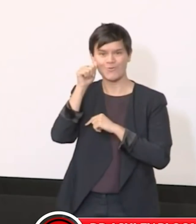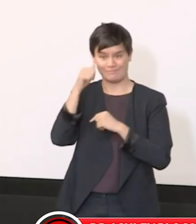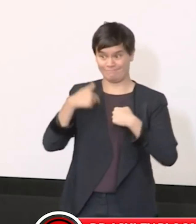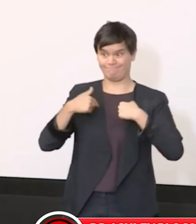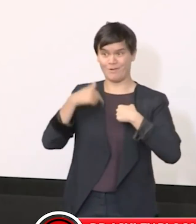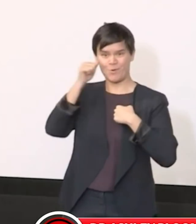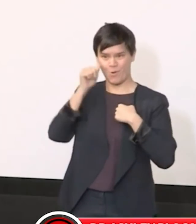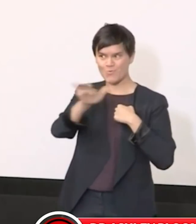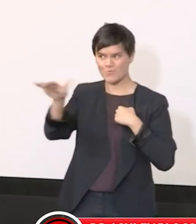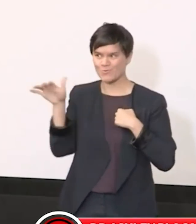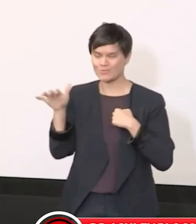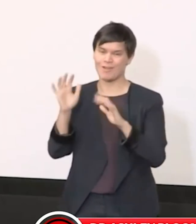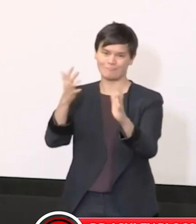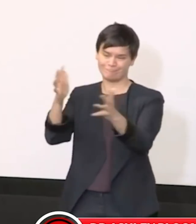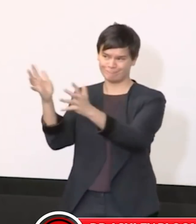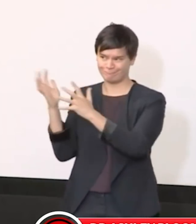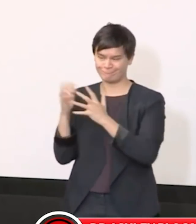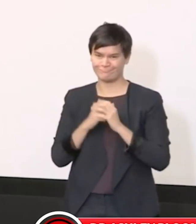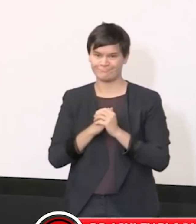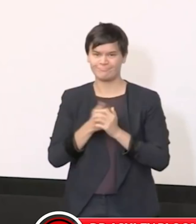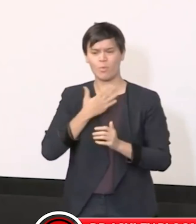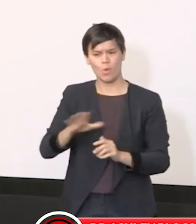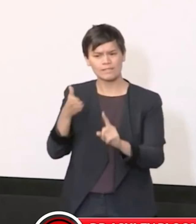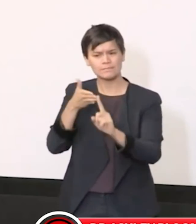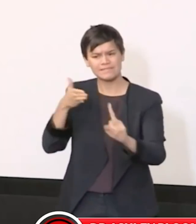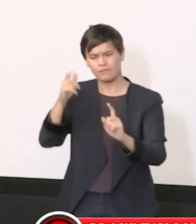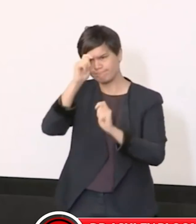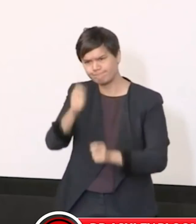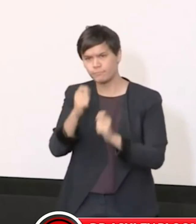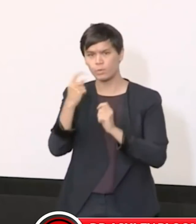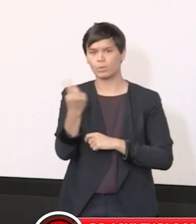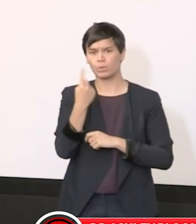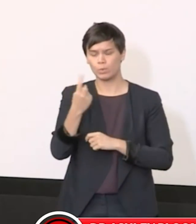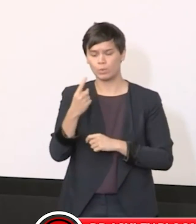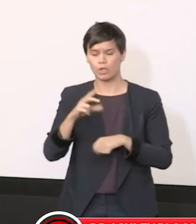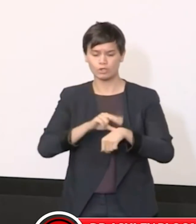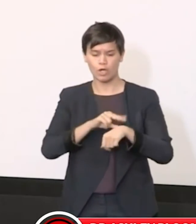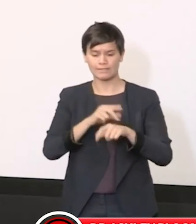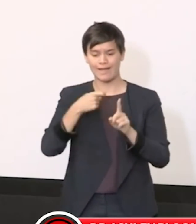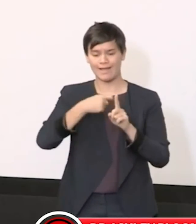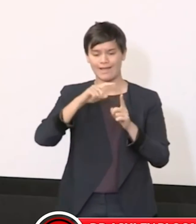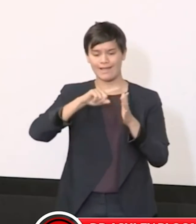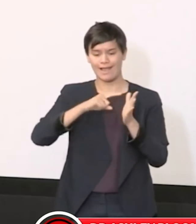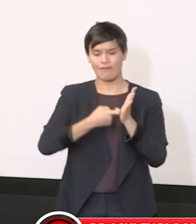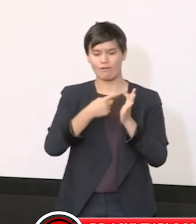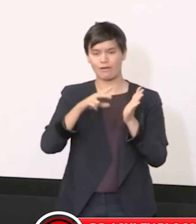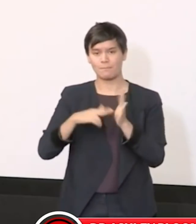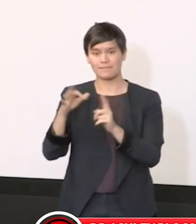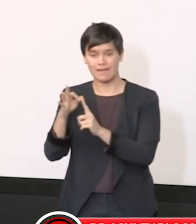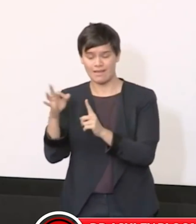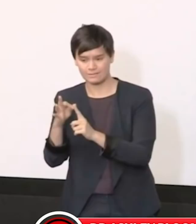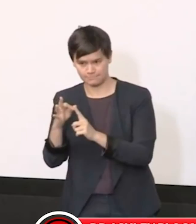deserving of the honours they received. I do want to particularly recognise Dr. Karen Patazi, who's been awarded Dame Companion of the